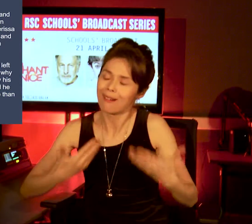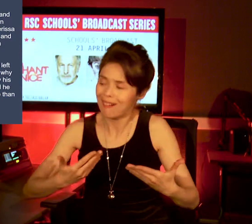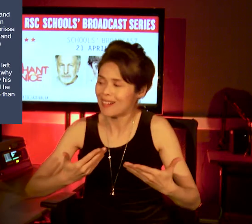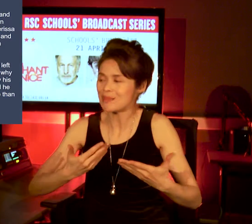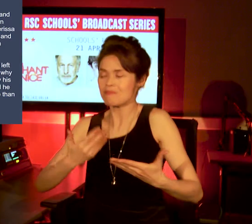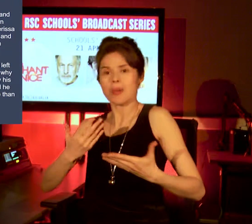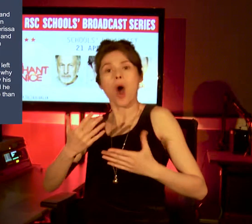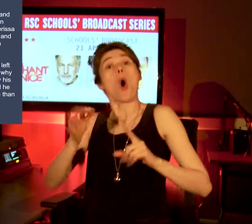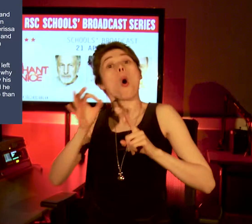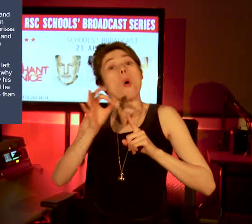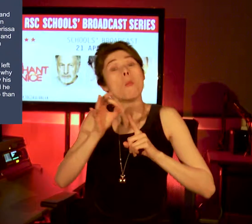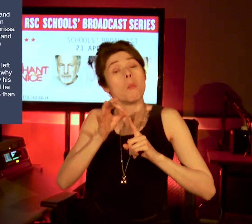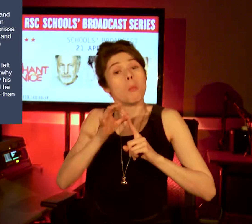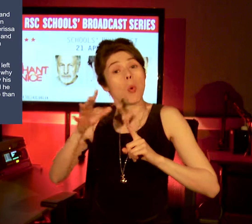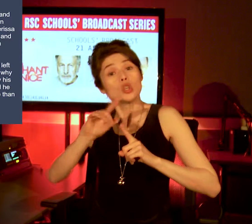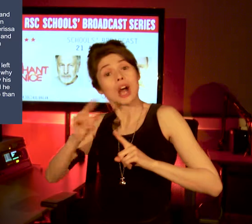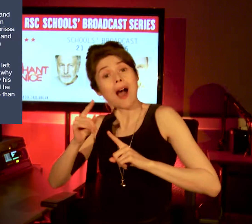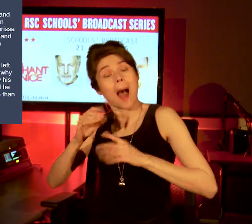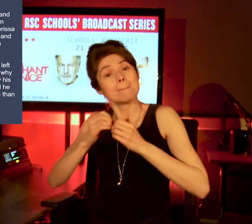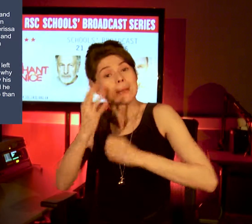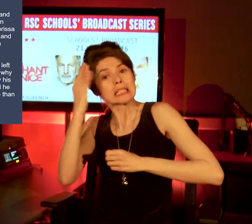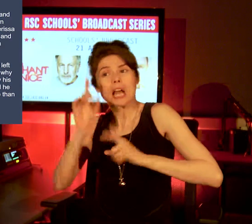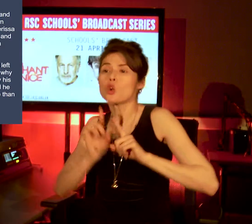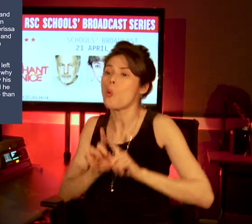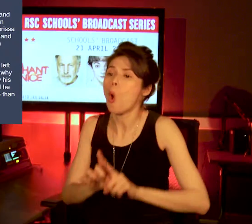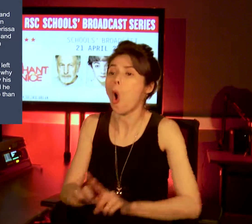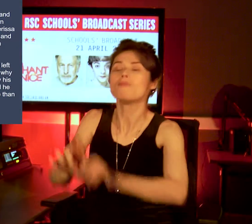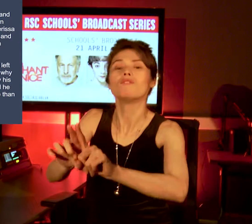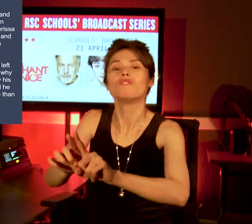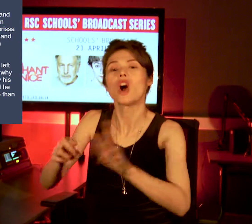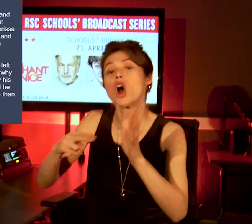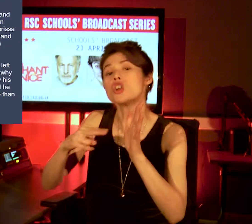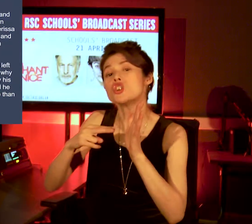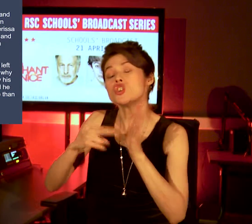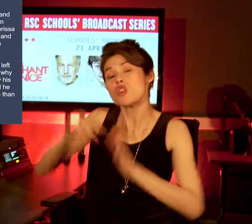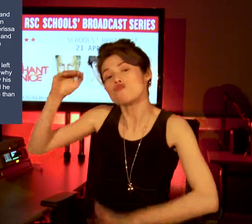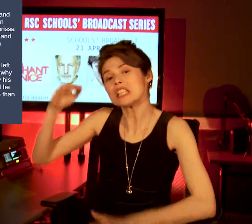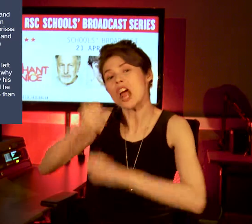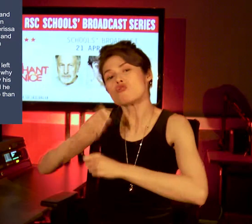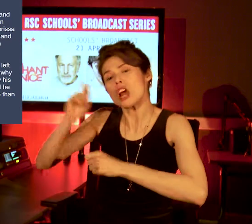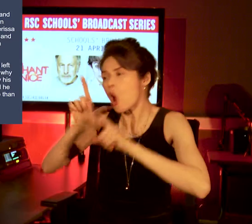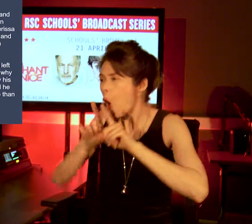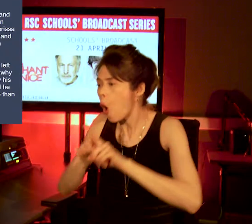Portia and Nerissa leave with Bassanio and